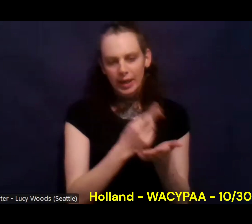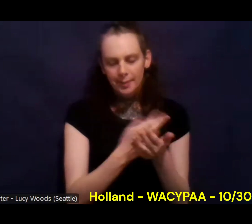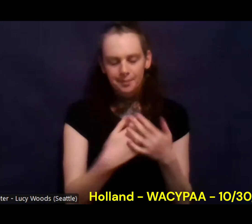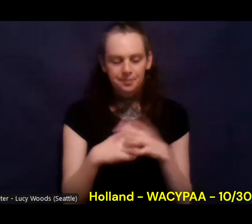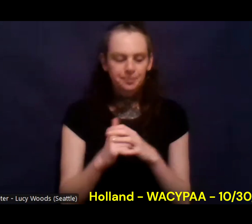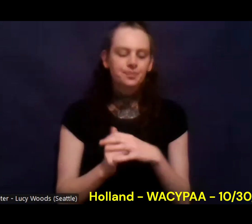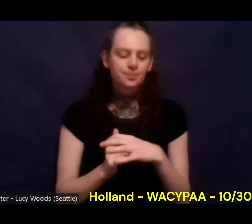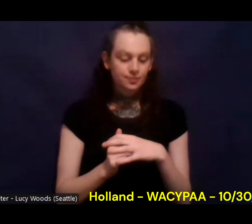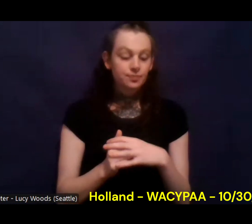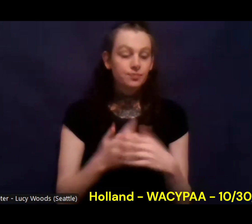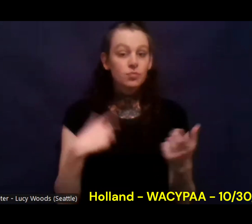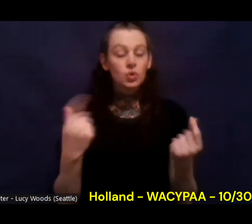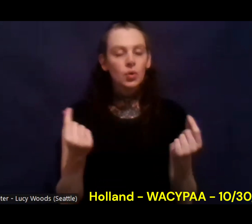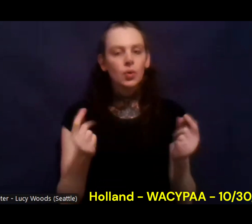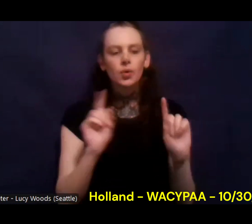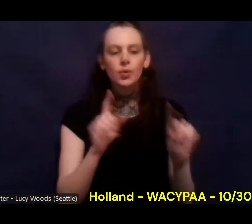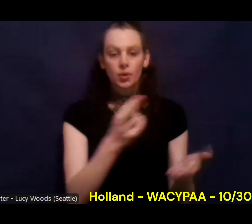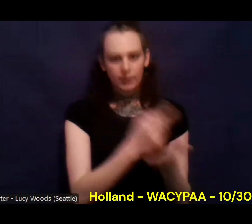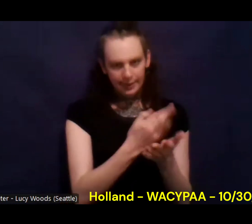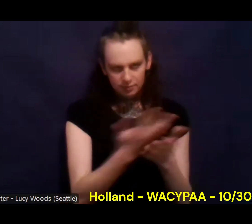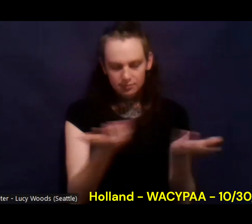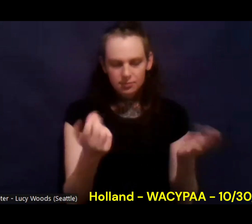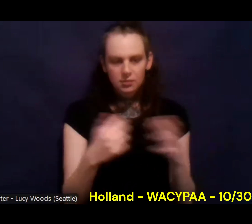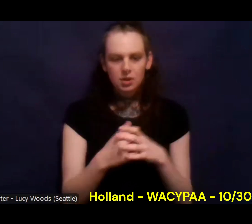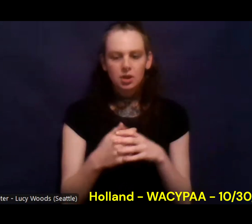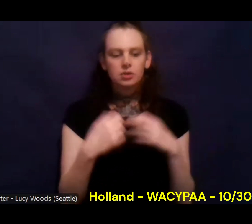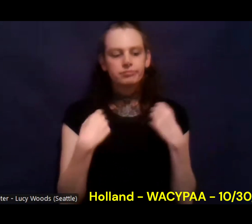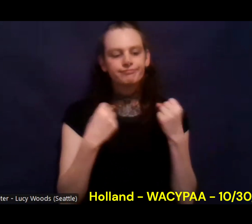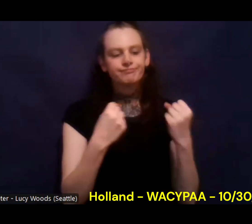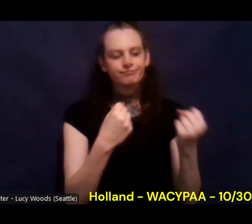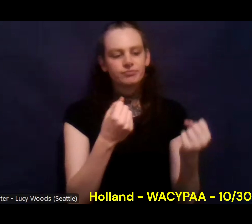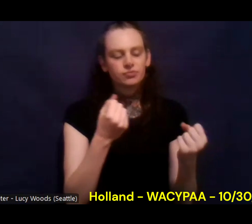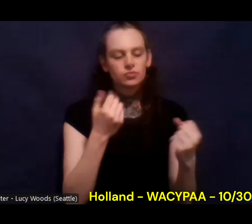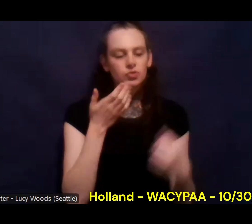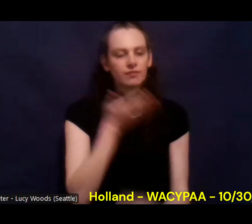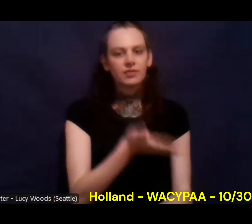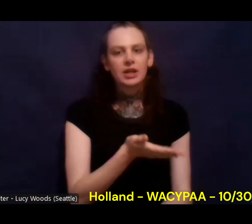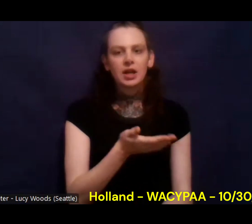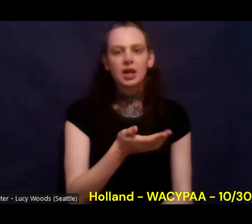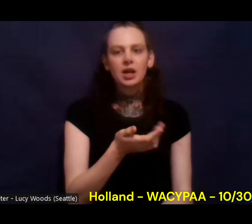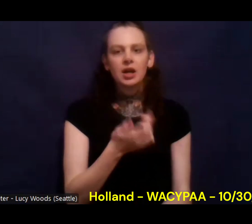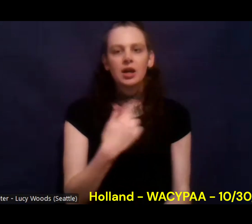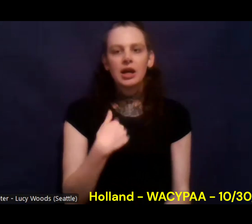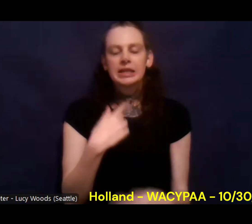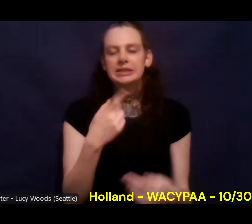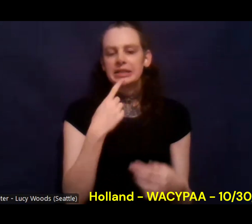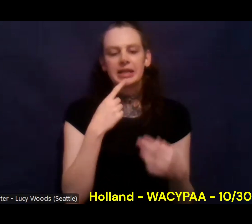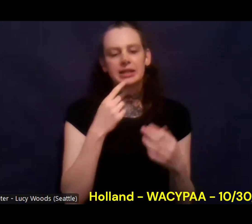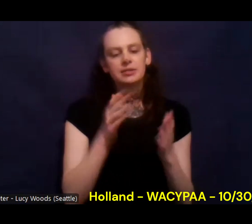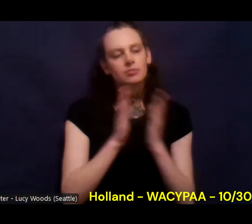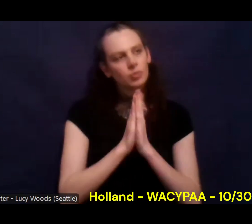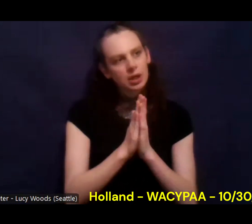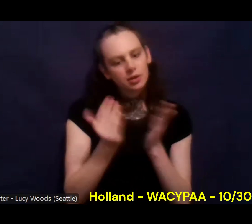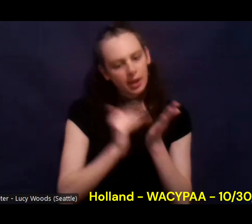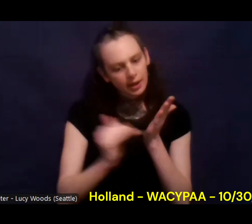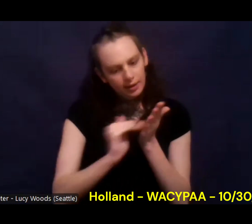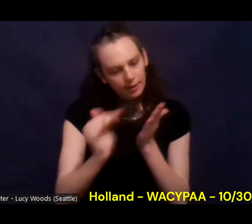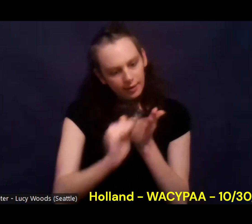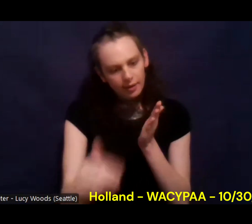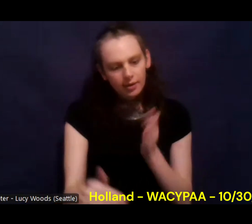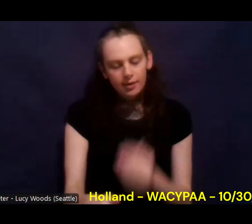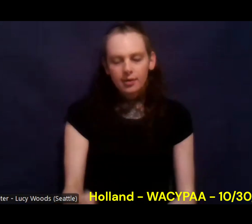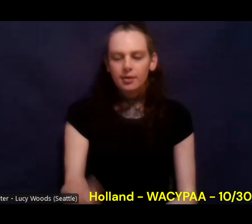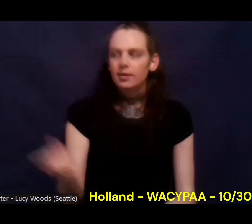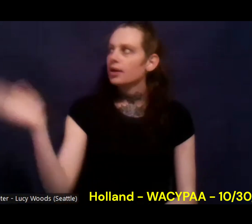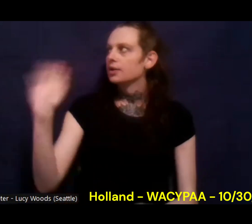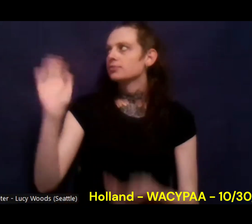to treatment, and on the way up there, I remember saying like a foxhole prayer that was like, God, if like You show me a reason